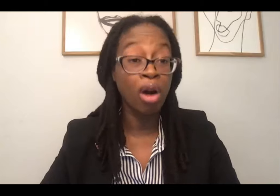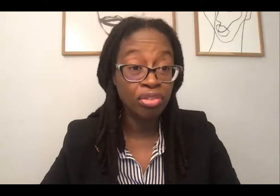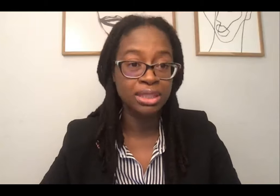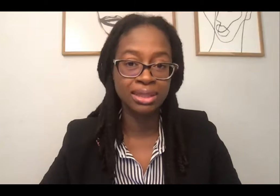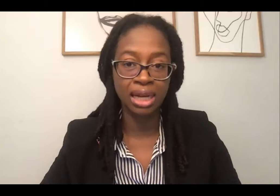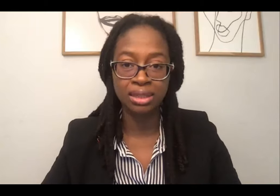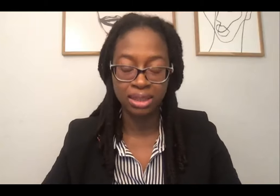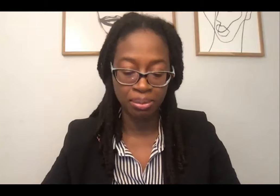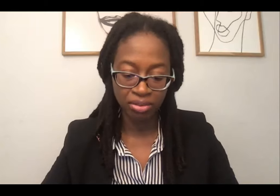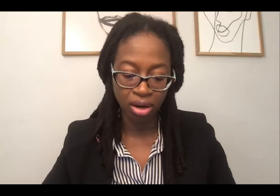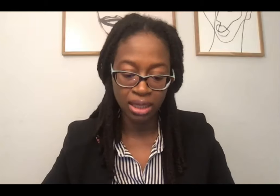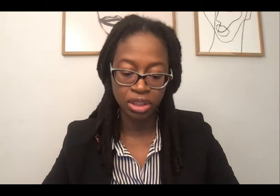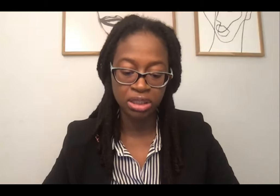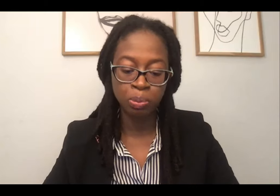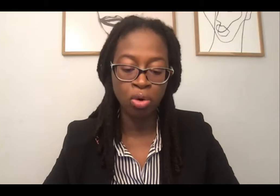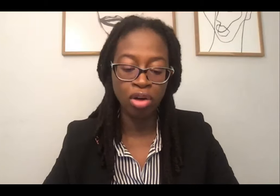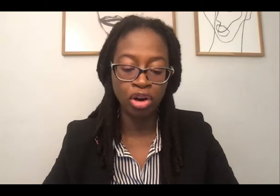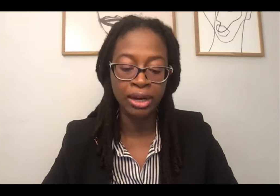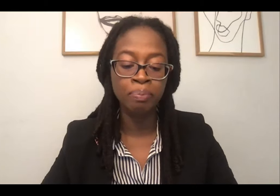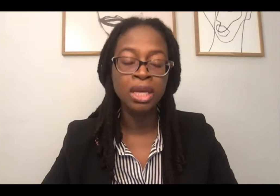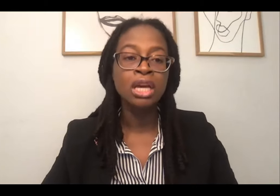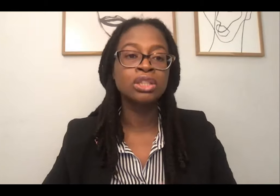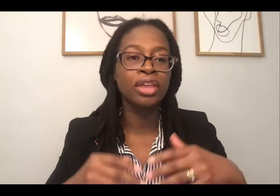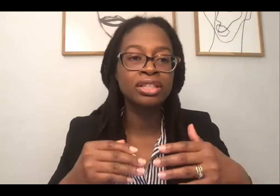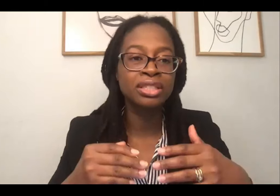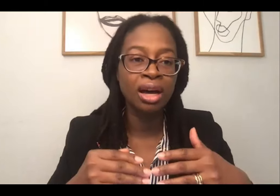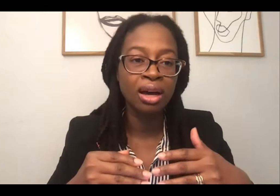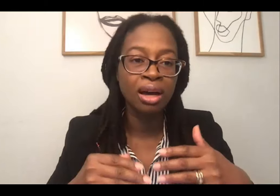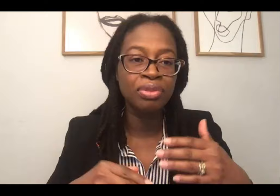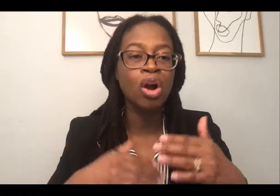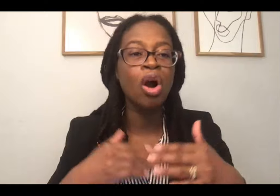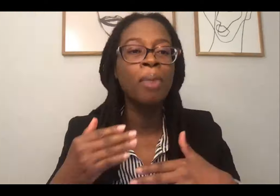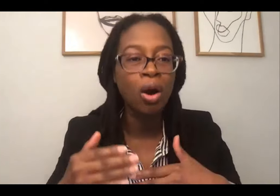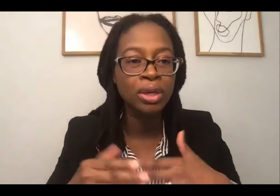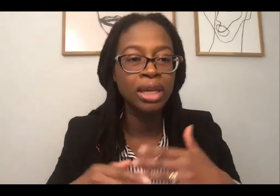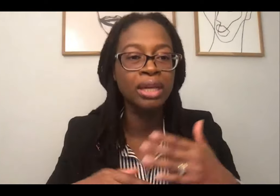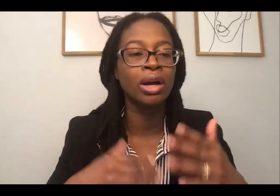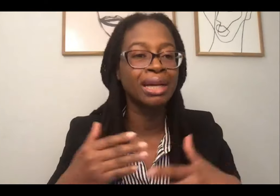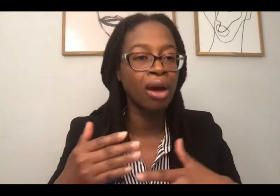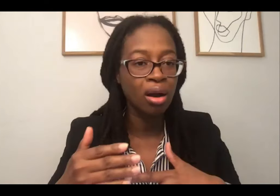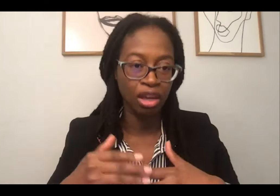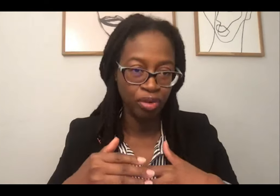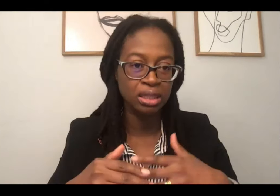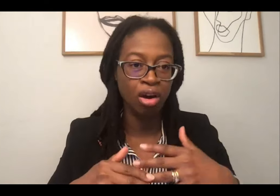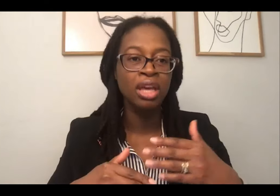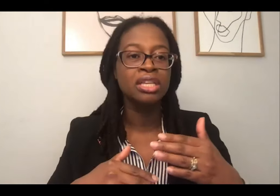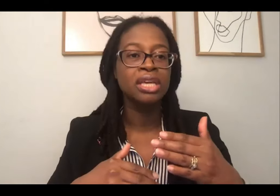poverty status, I believe our colleague just spoke of earlier. So there's a compounding or knock-on effect